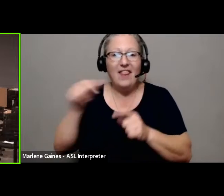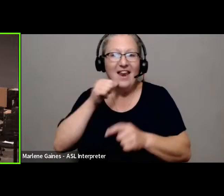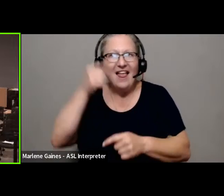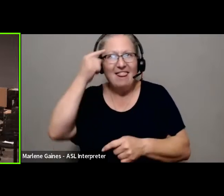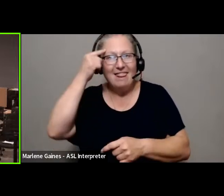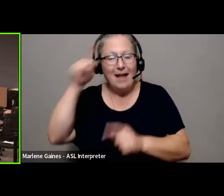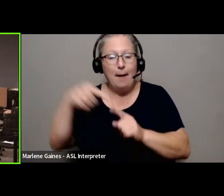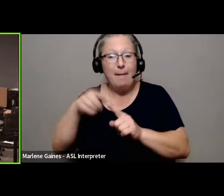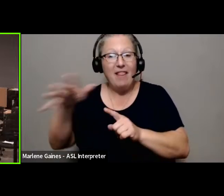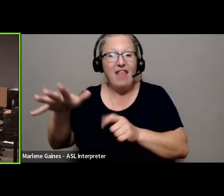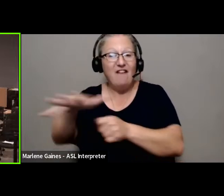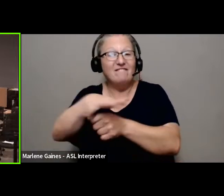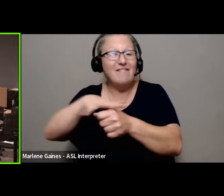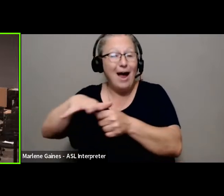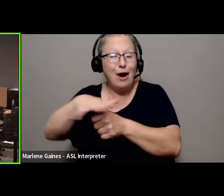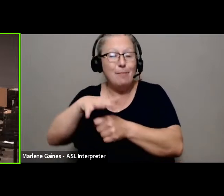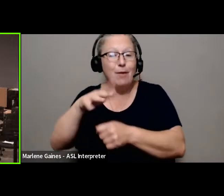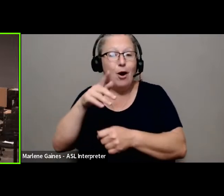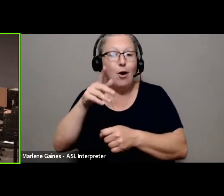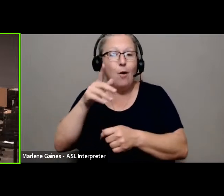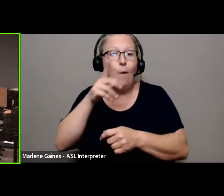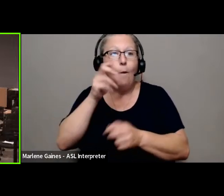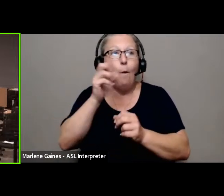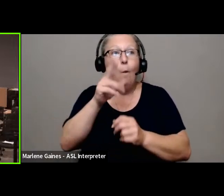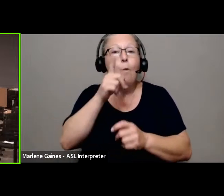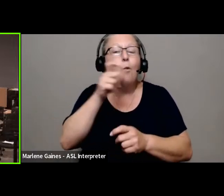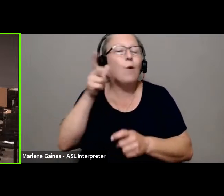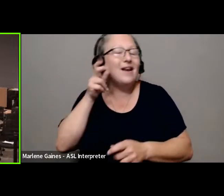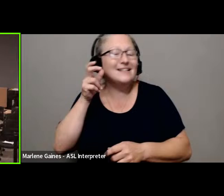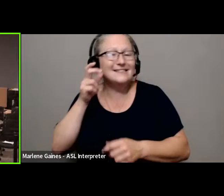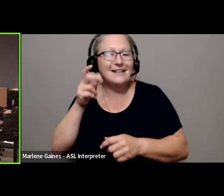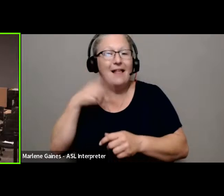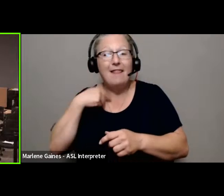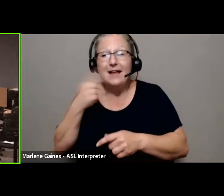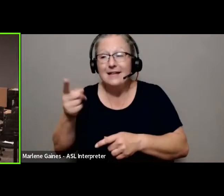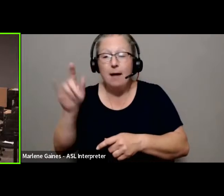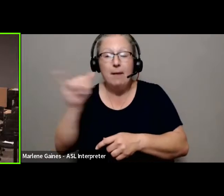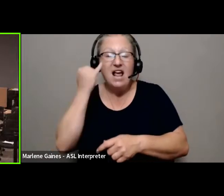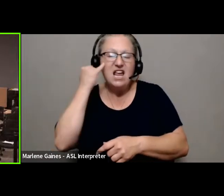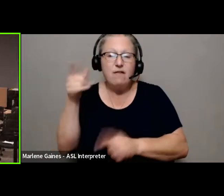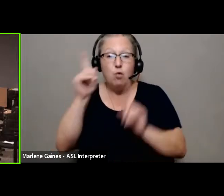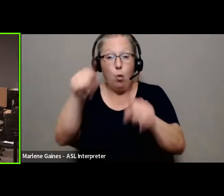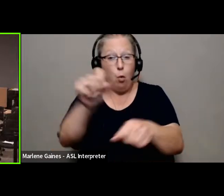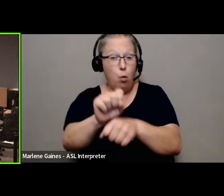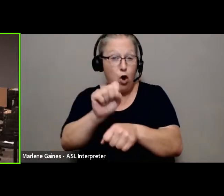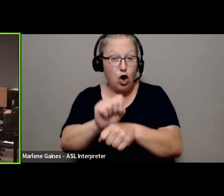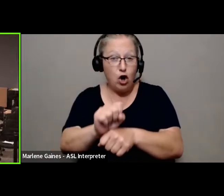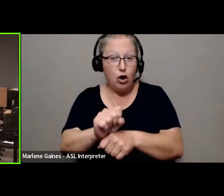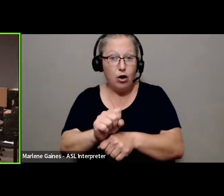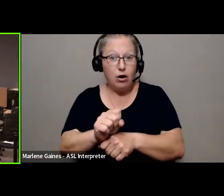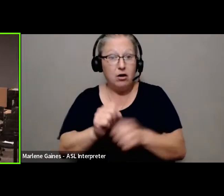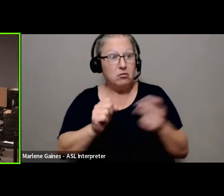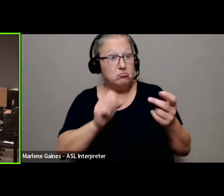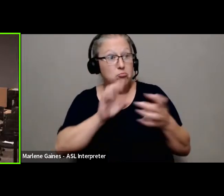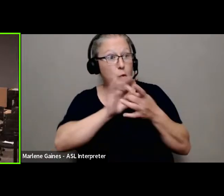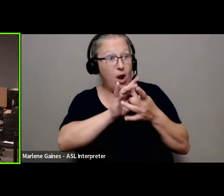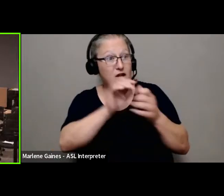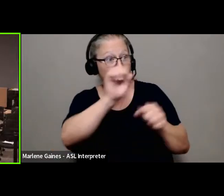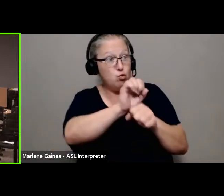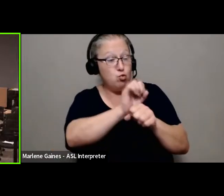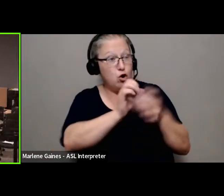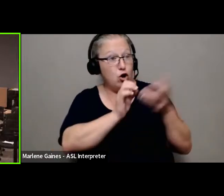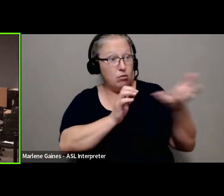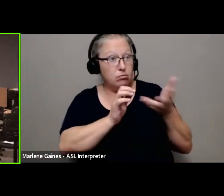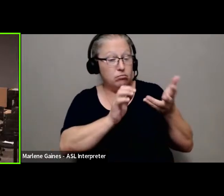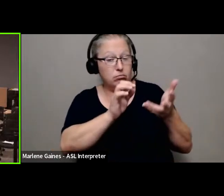their environment and who else was listening. And that's one of the things we'll talk about is like, if you go to work, you can have one relationship with your work, with